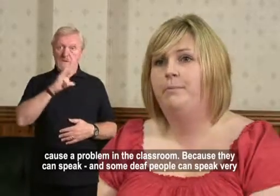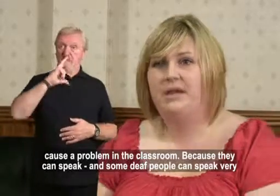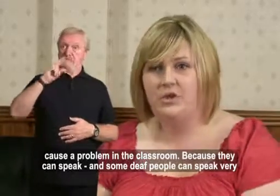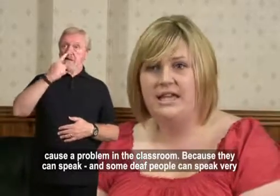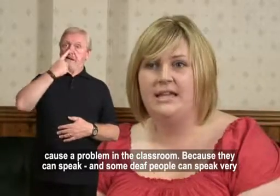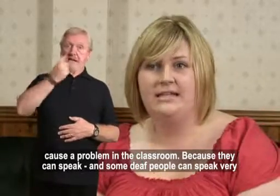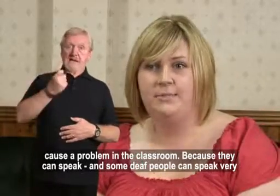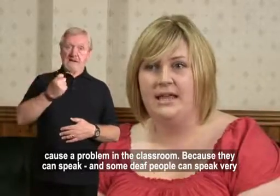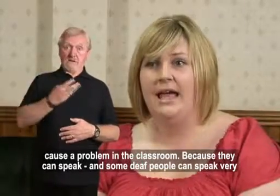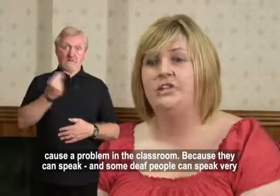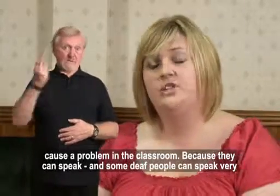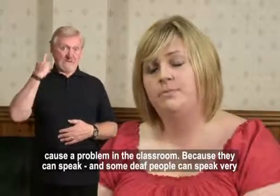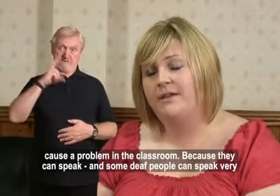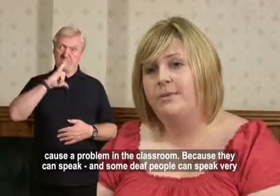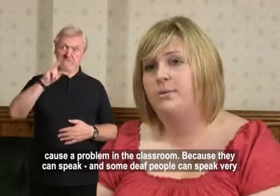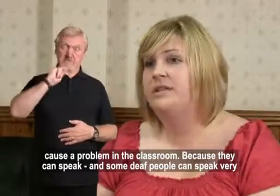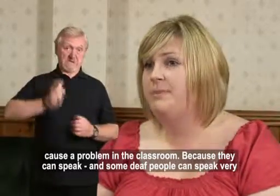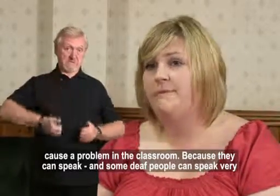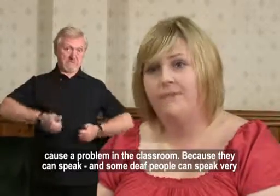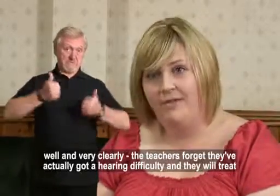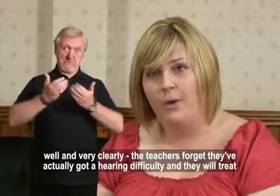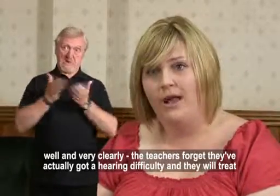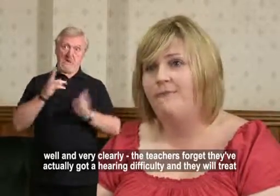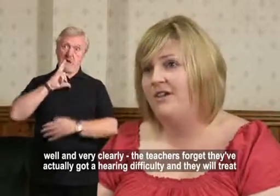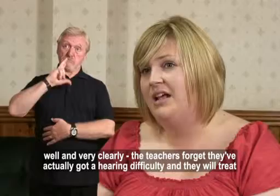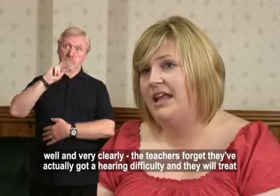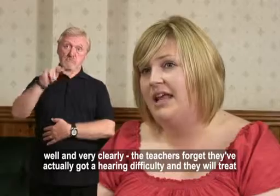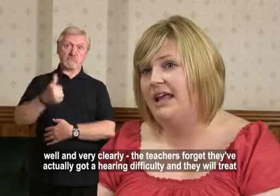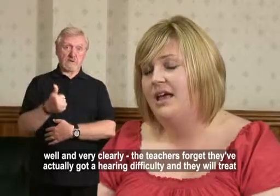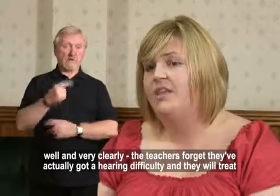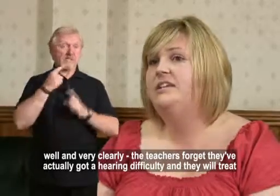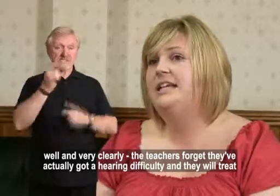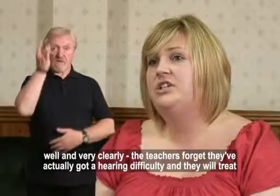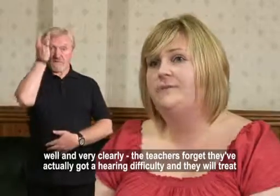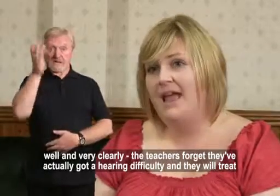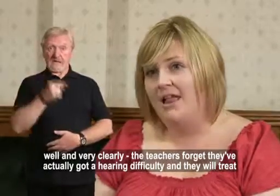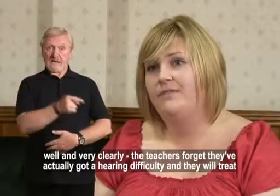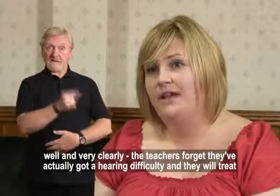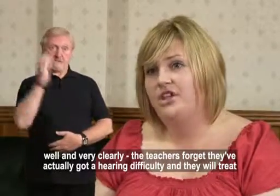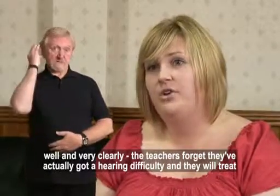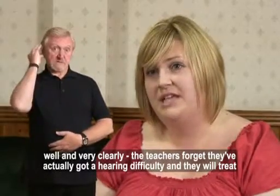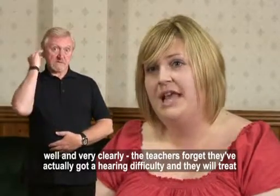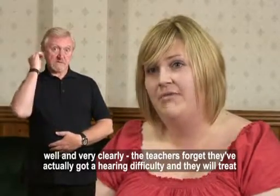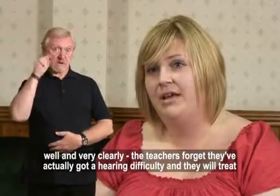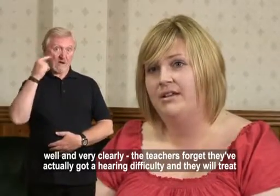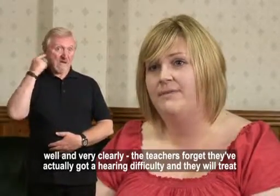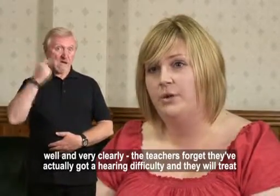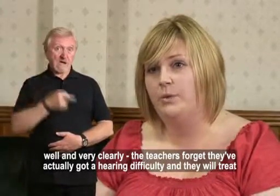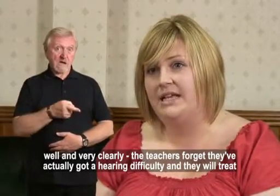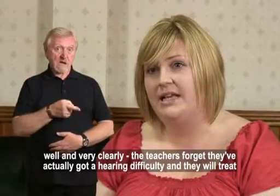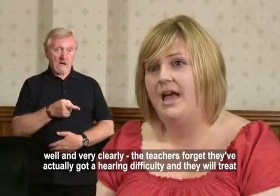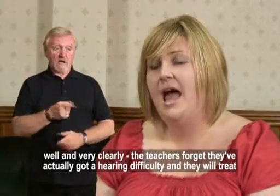classroom because they can speak, and some deaf people can speak very well and very clearly. The teachers forget they've actually got a